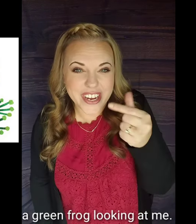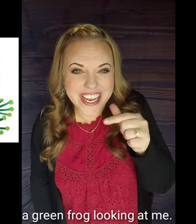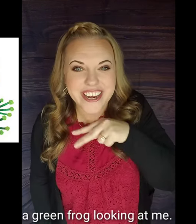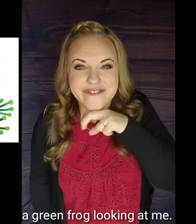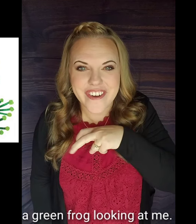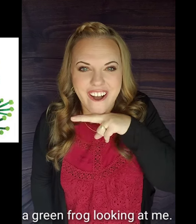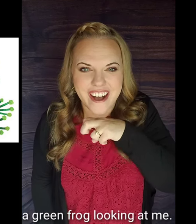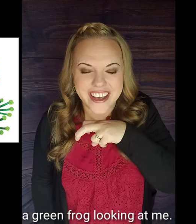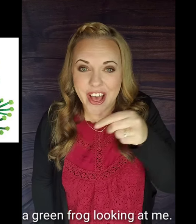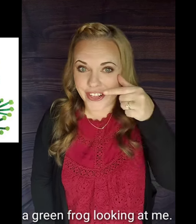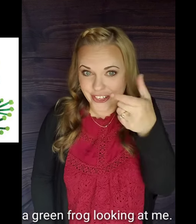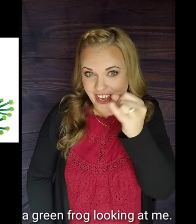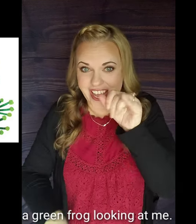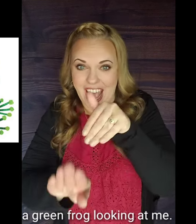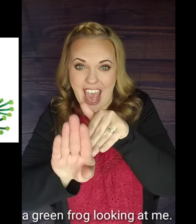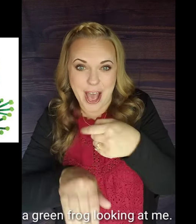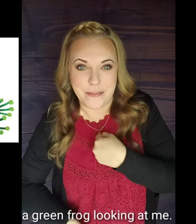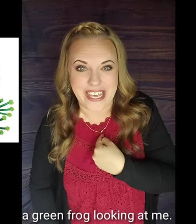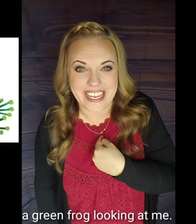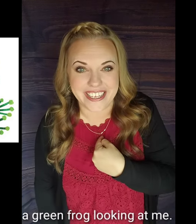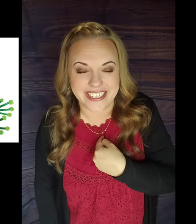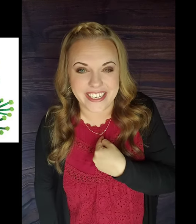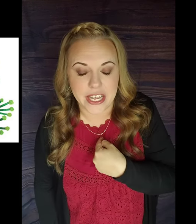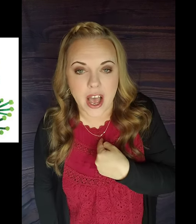green frog looking at me.